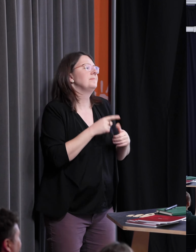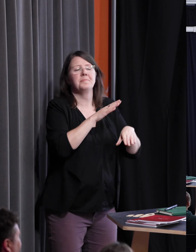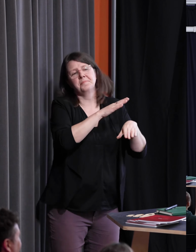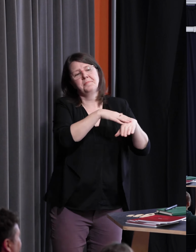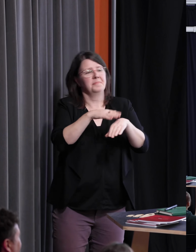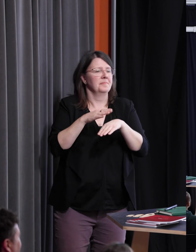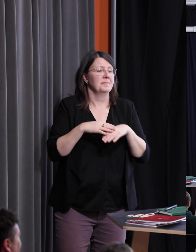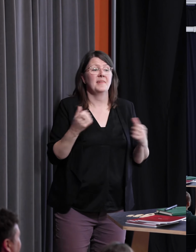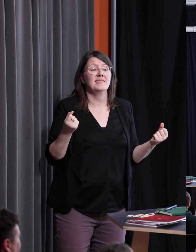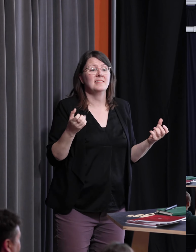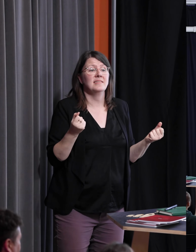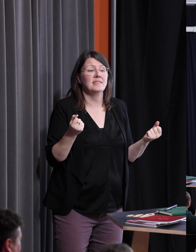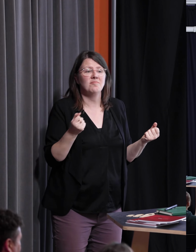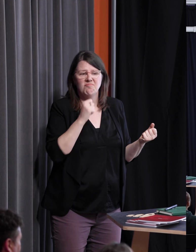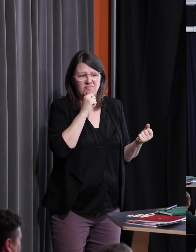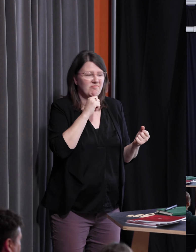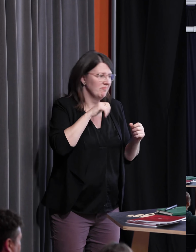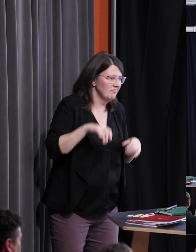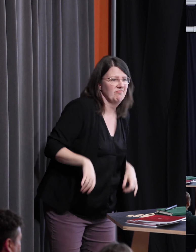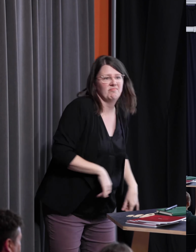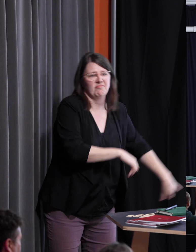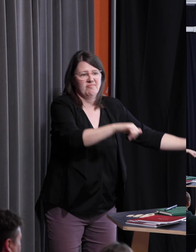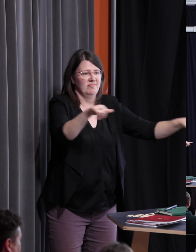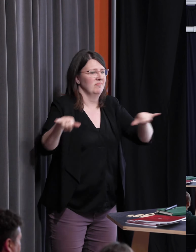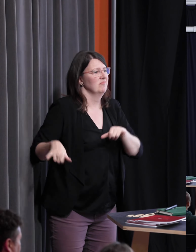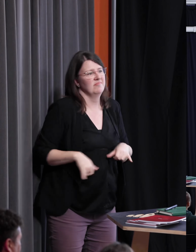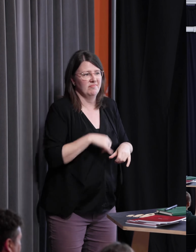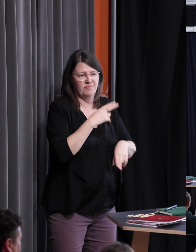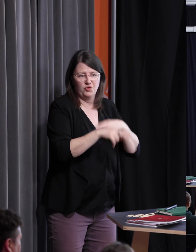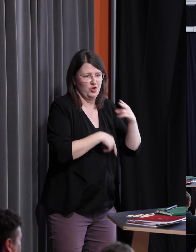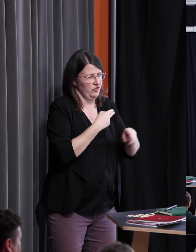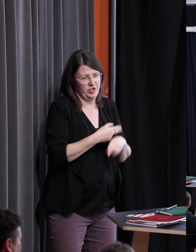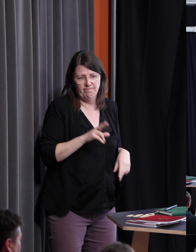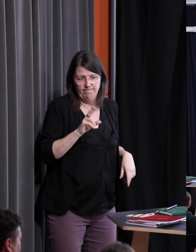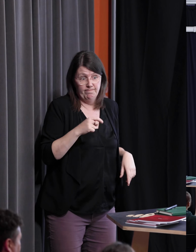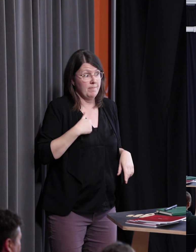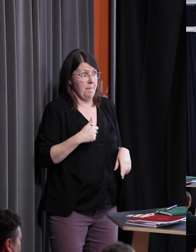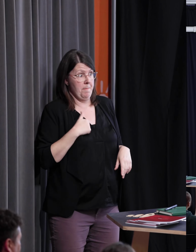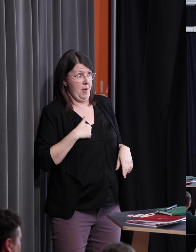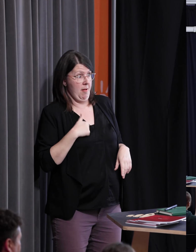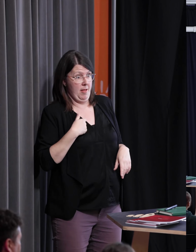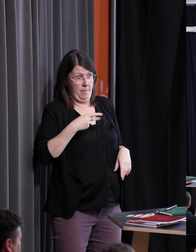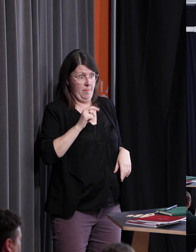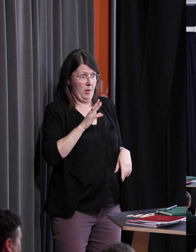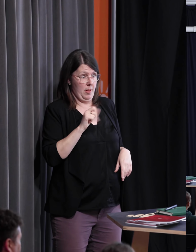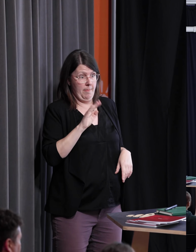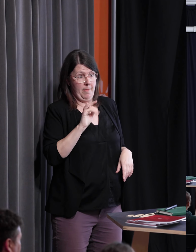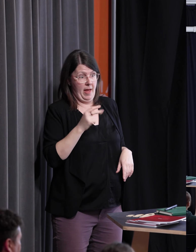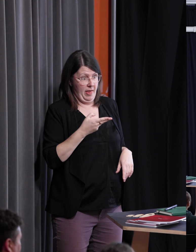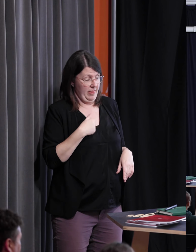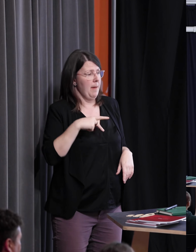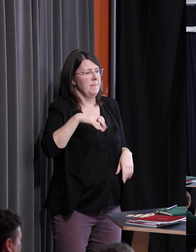sign language is not a universal language. So I'm Paula Bath, and I'm a PhD candidate at Concordia